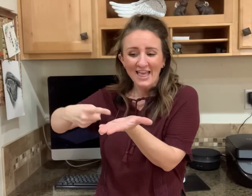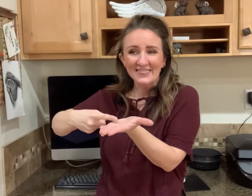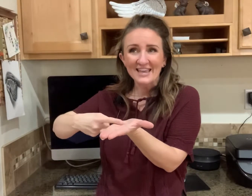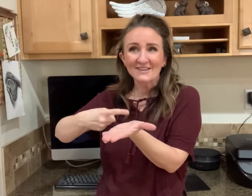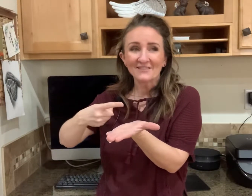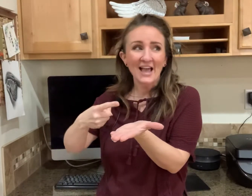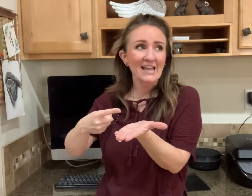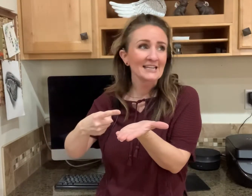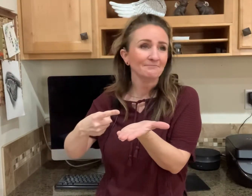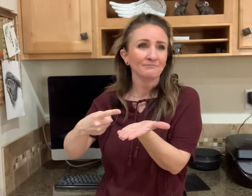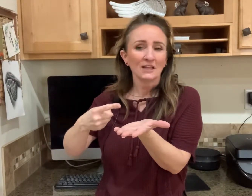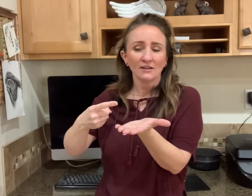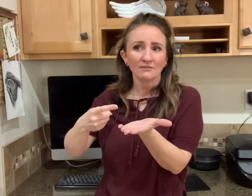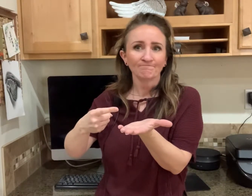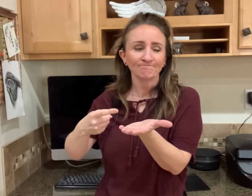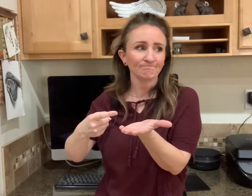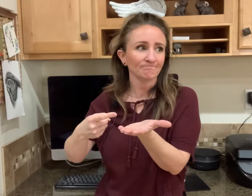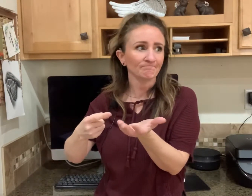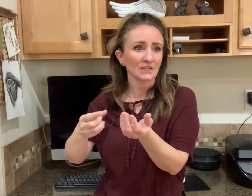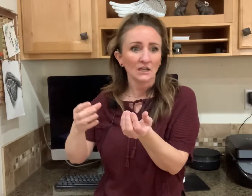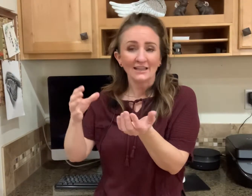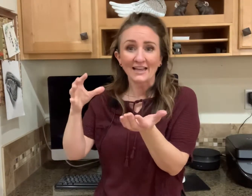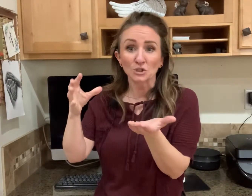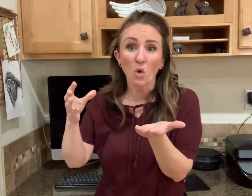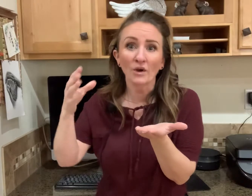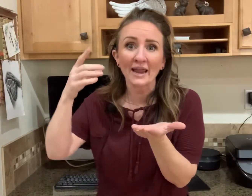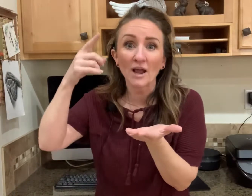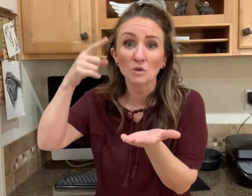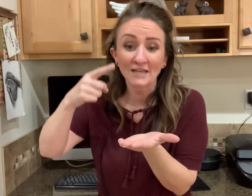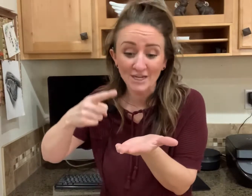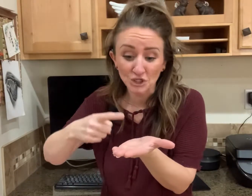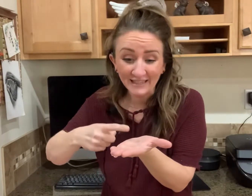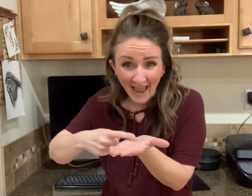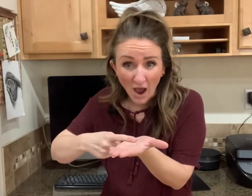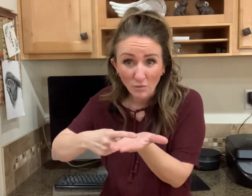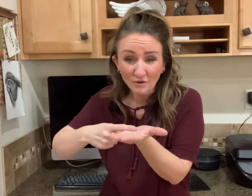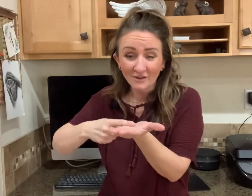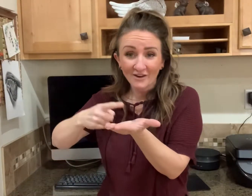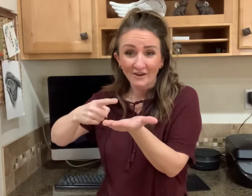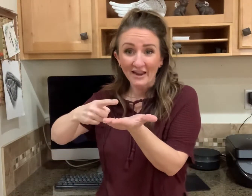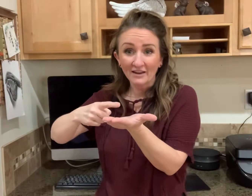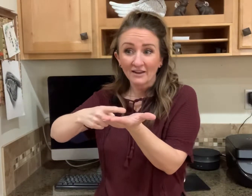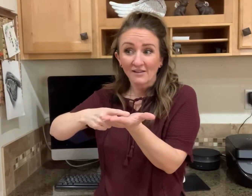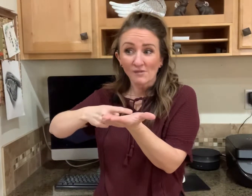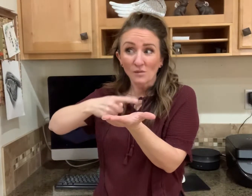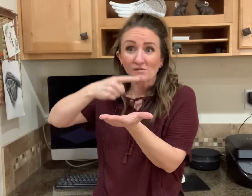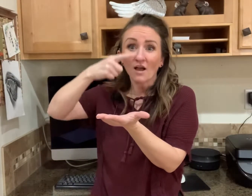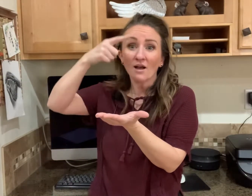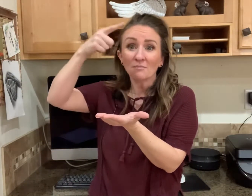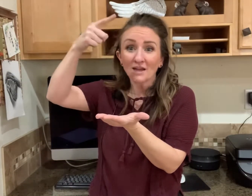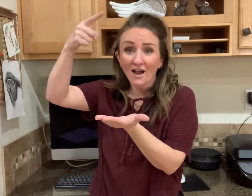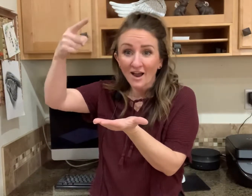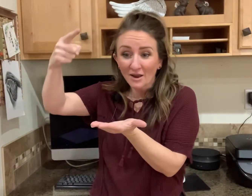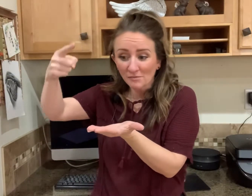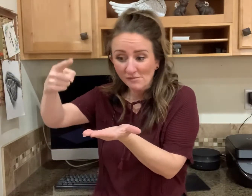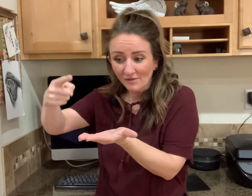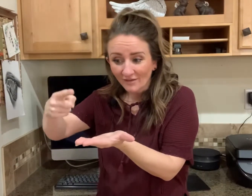think of like a tornado touching down, right? So sometimes